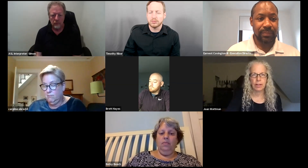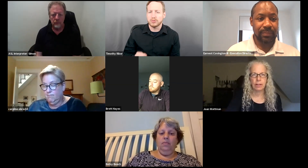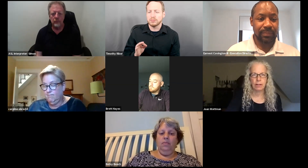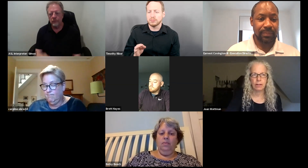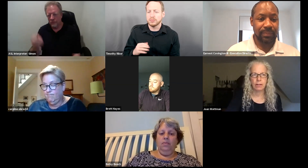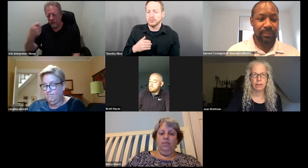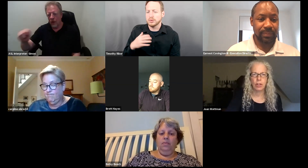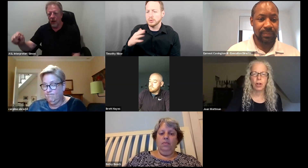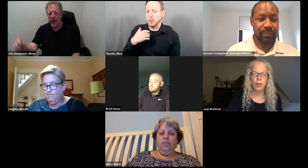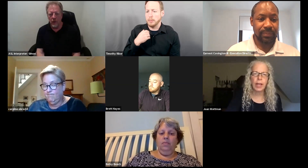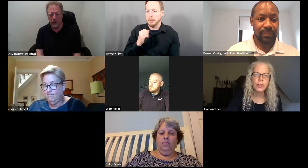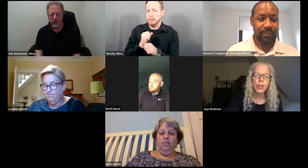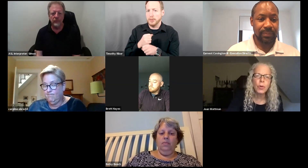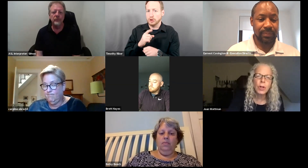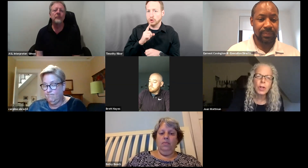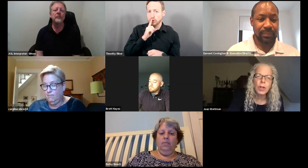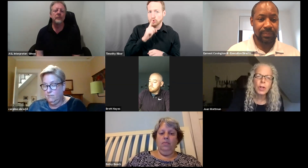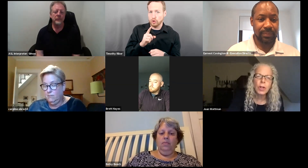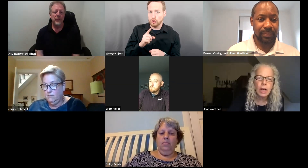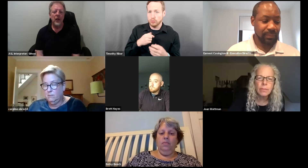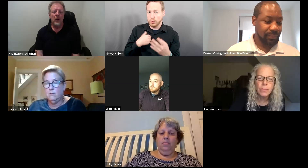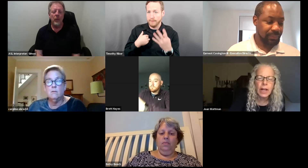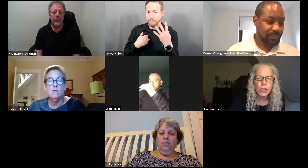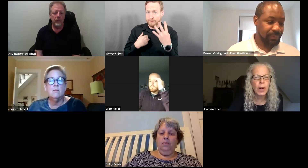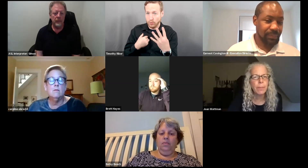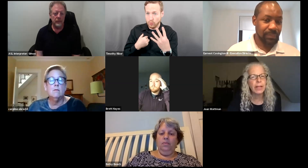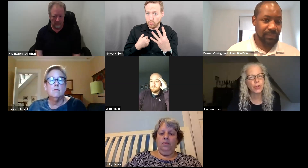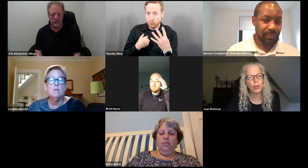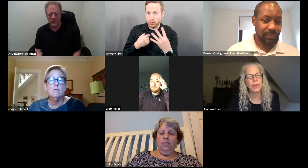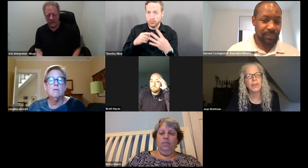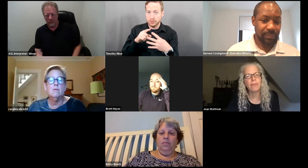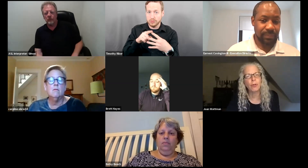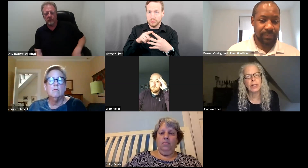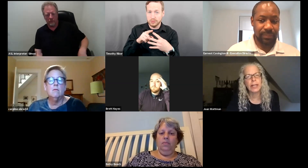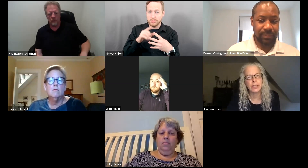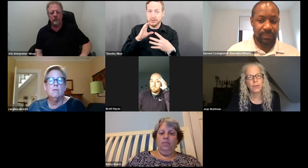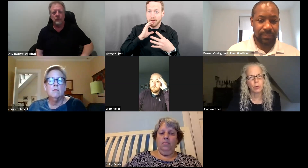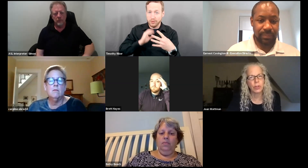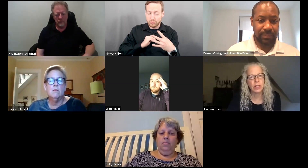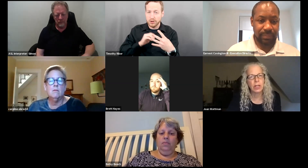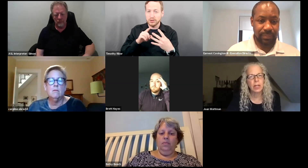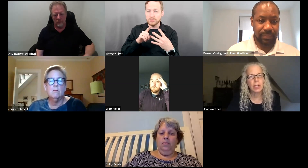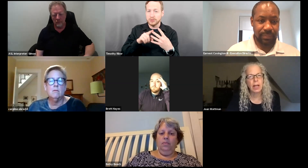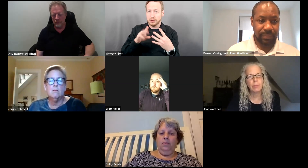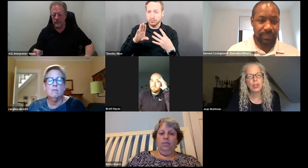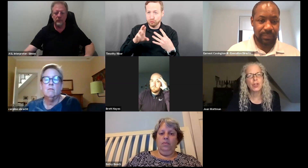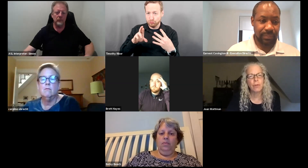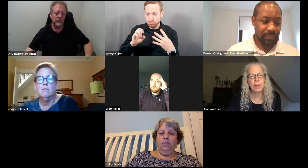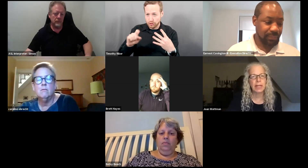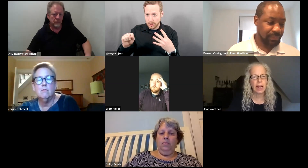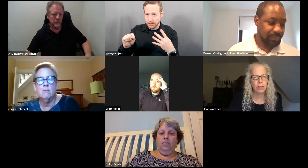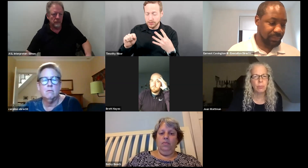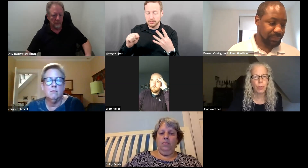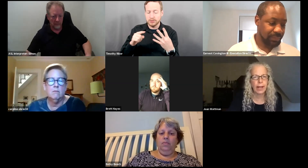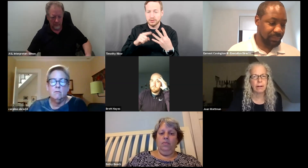All right. Go ahead and Okay, switch. so I just want to make sure we've got 4 yes votes. I'm just going to